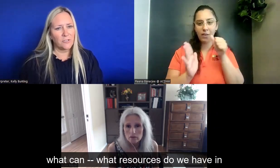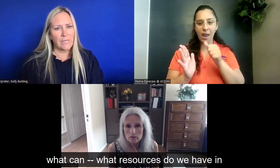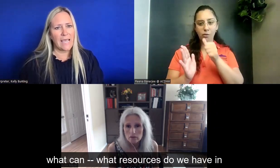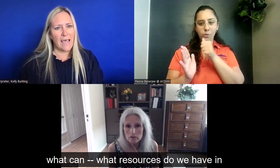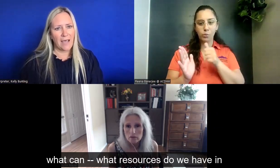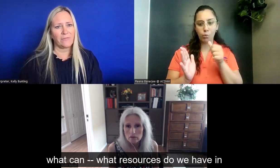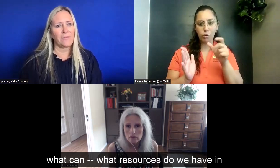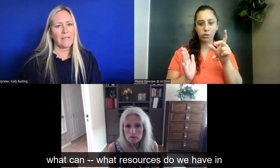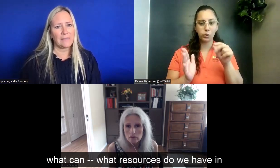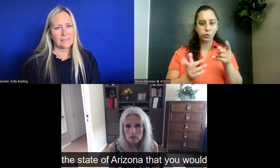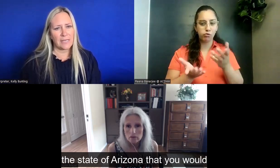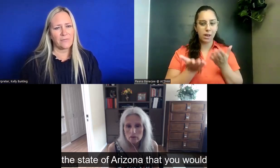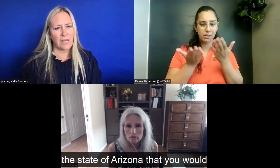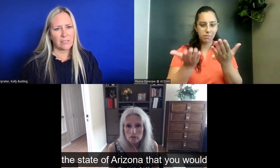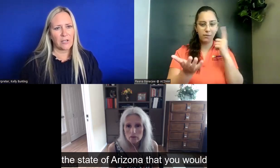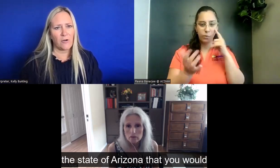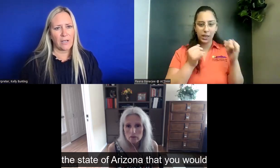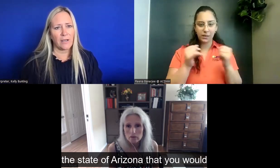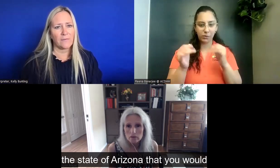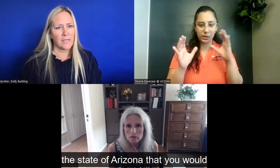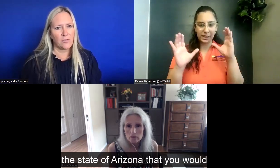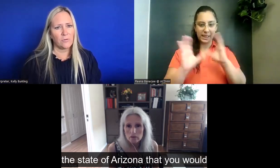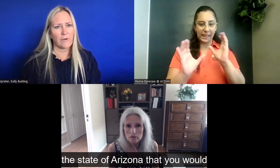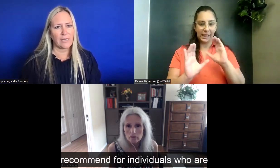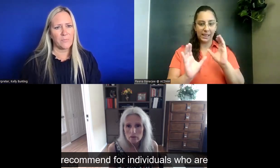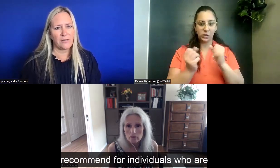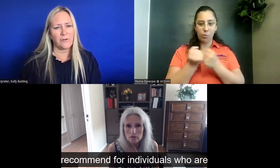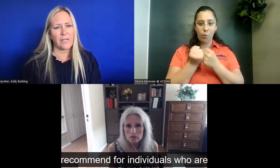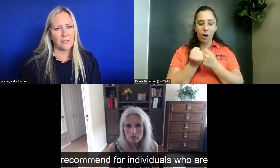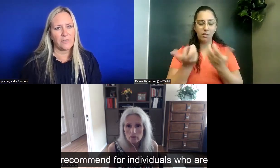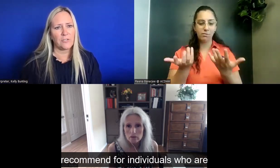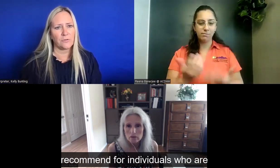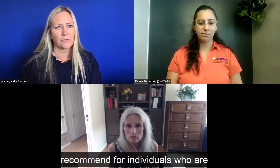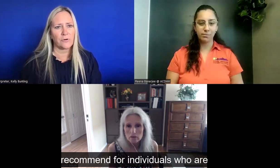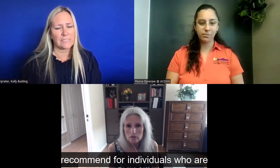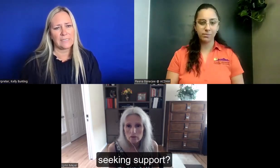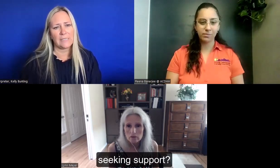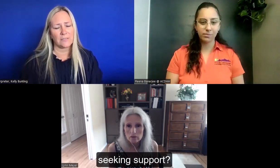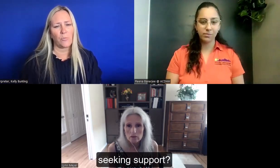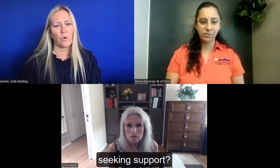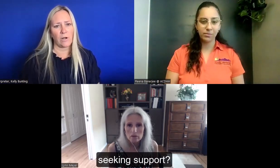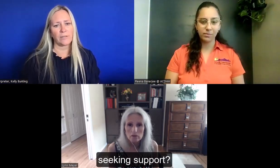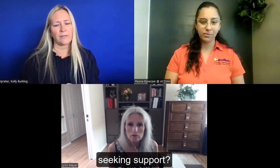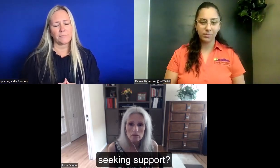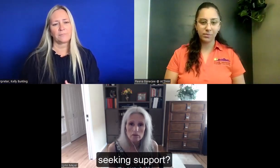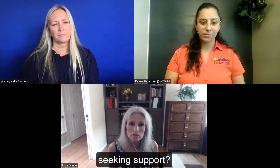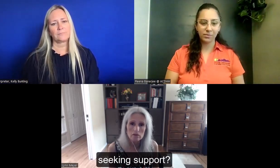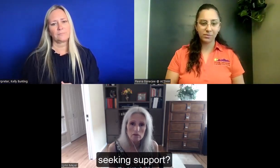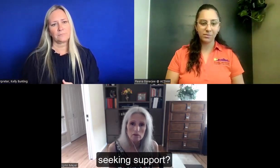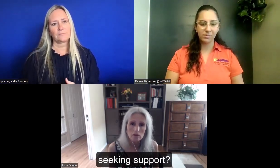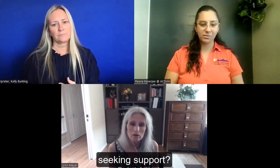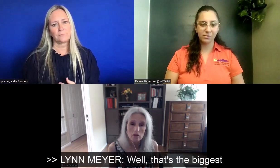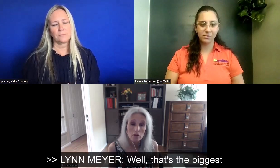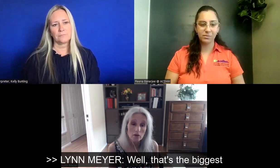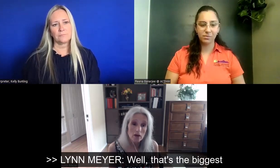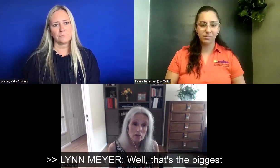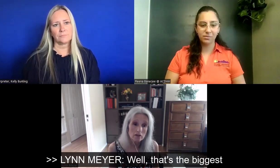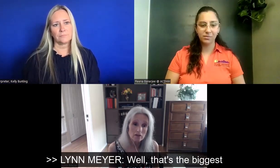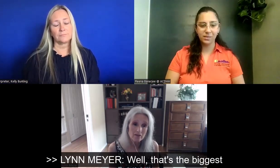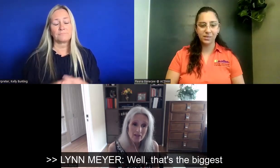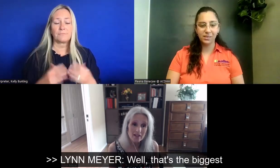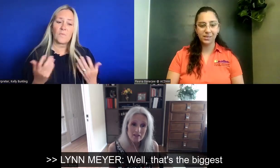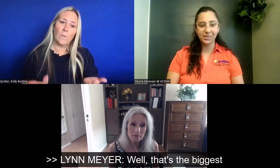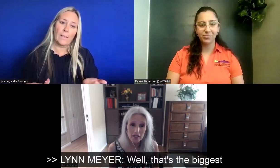resources do we have in the state of Arizona that you would recommend for individuals who are seeking support?